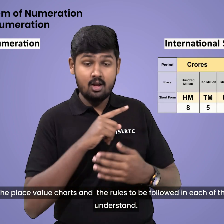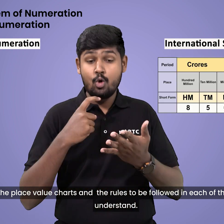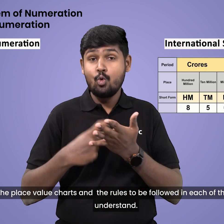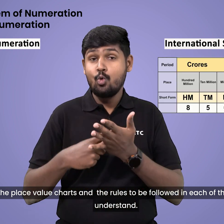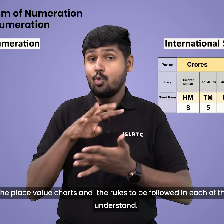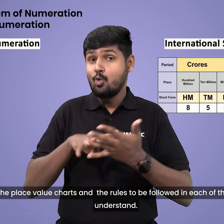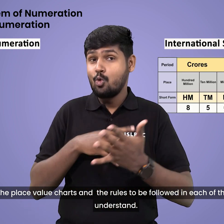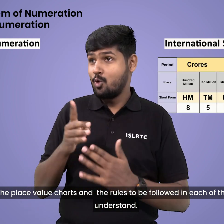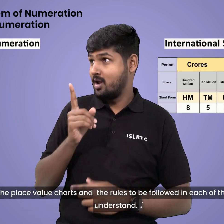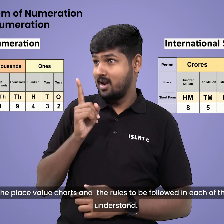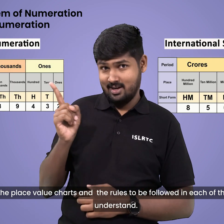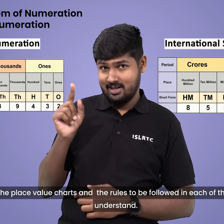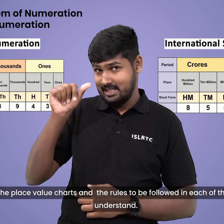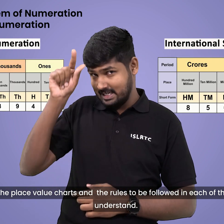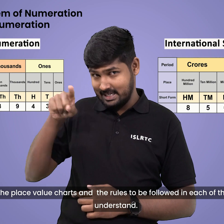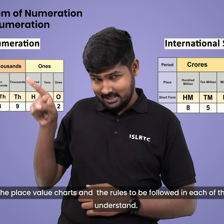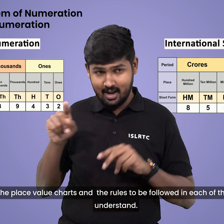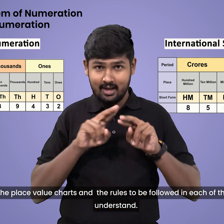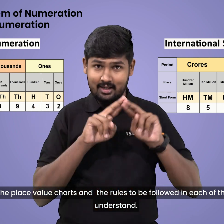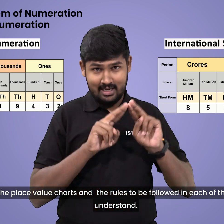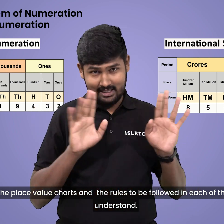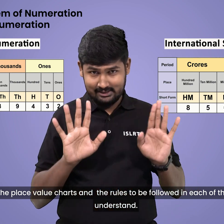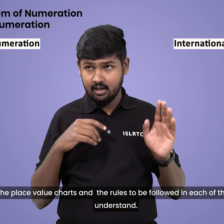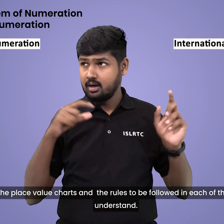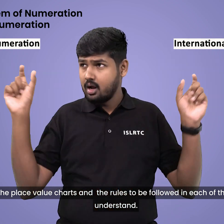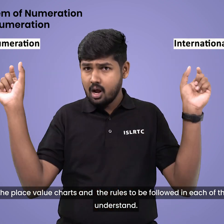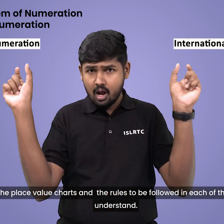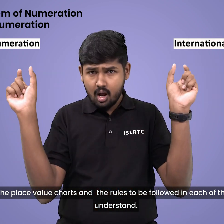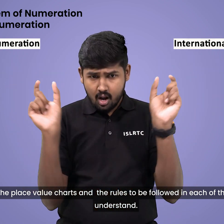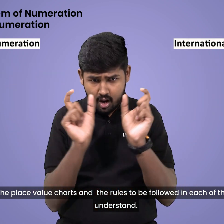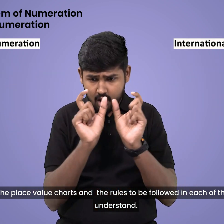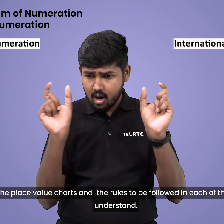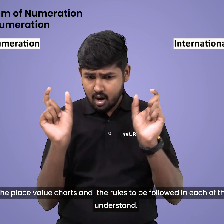rules to be followed in each of these systems to understand.